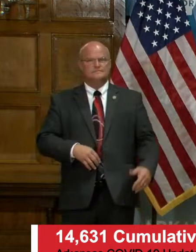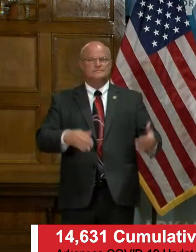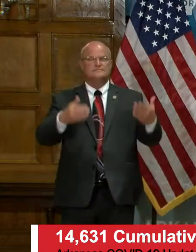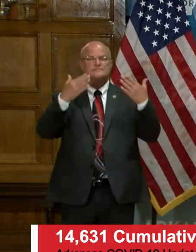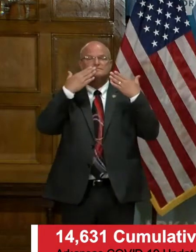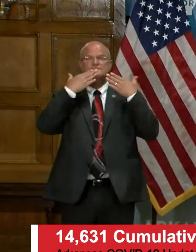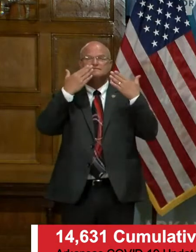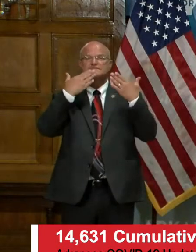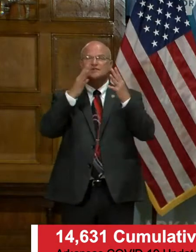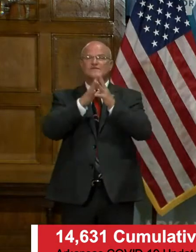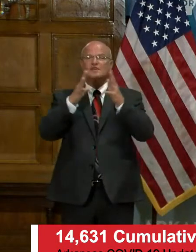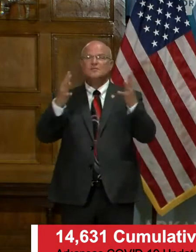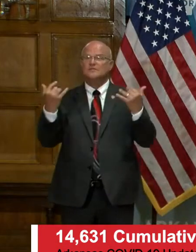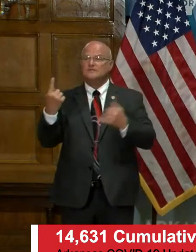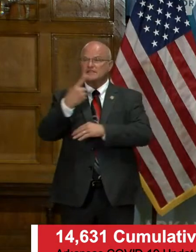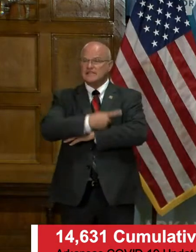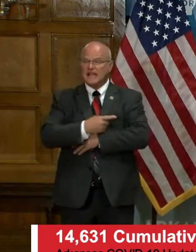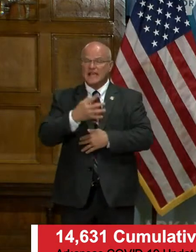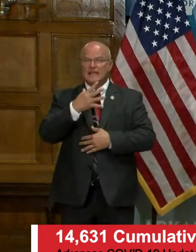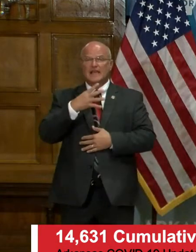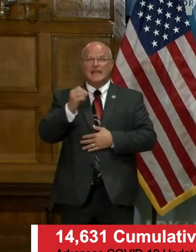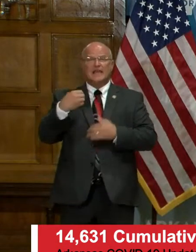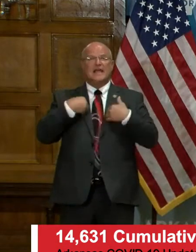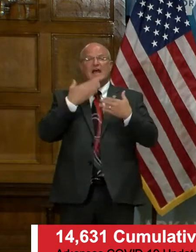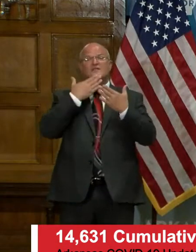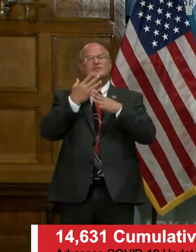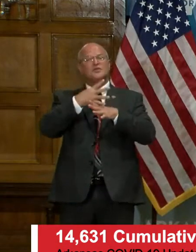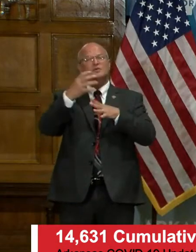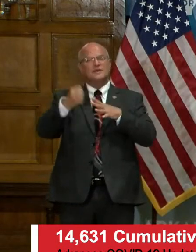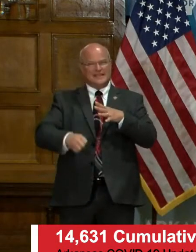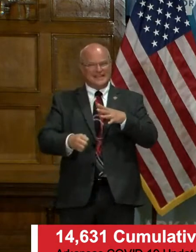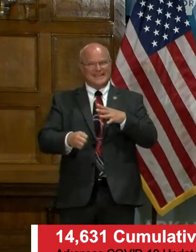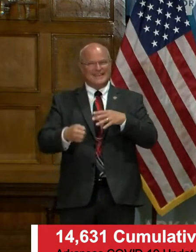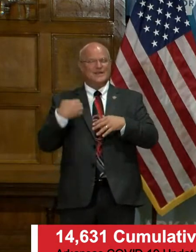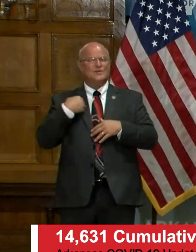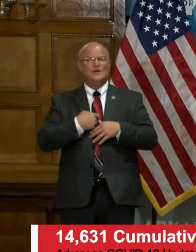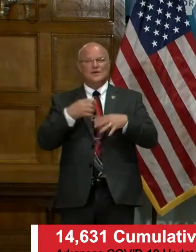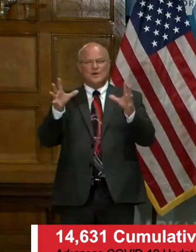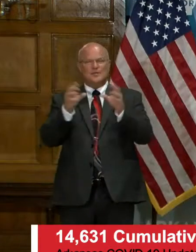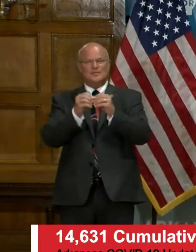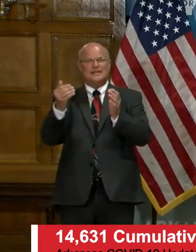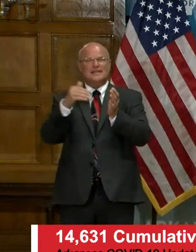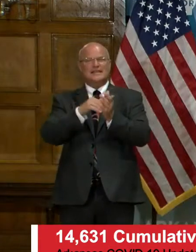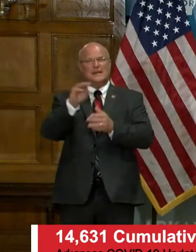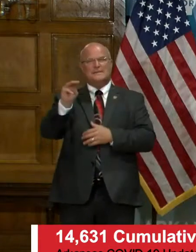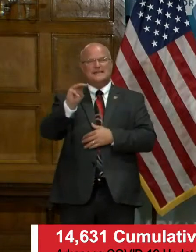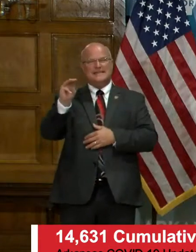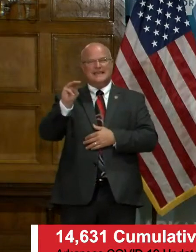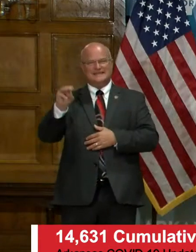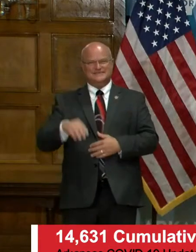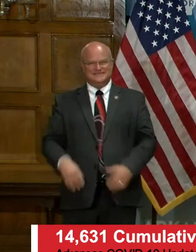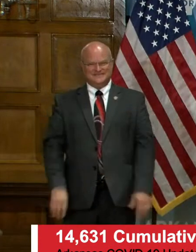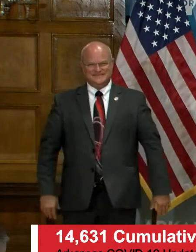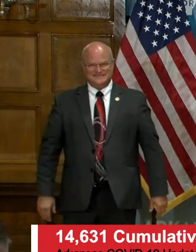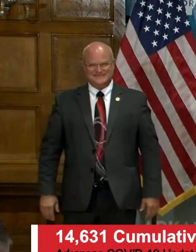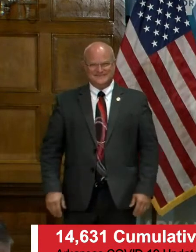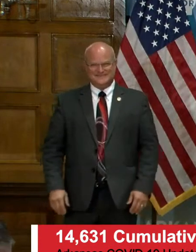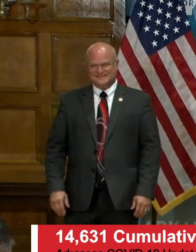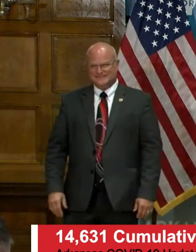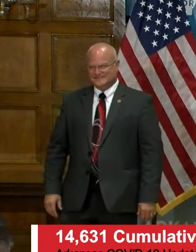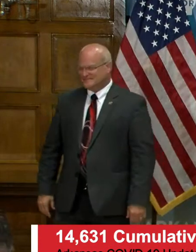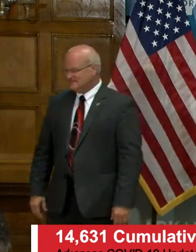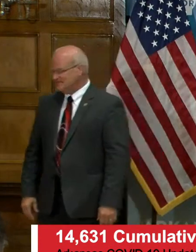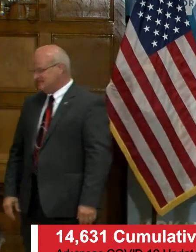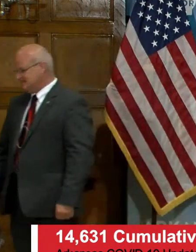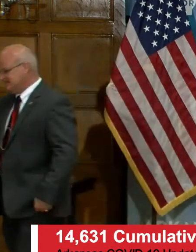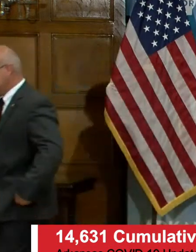Thank you all very much for today, and have a great weekend, by the way. We'll reconvene on Monday. So the governor